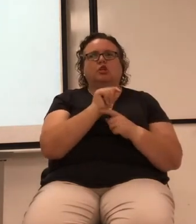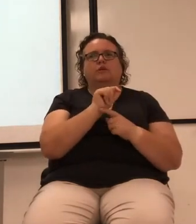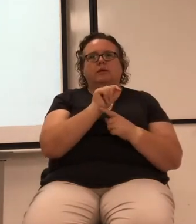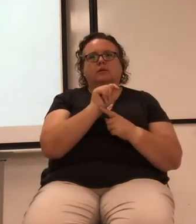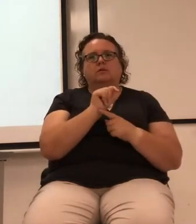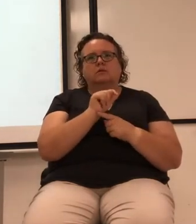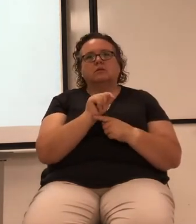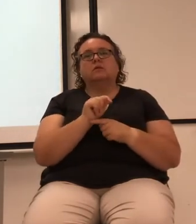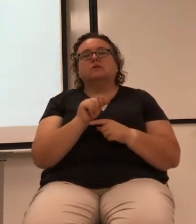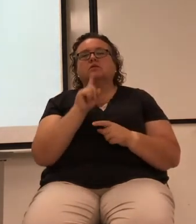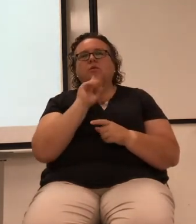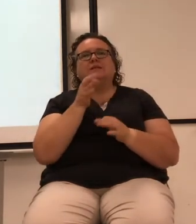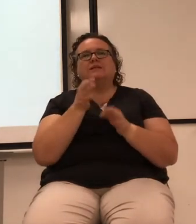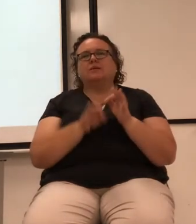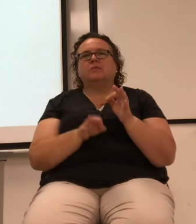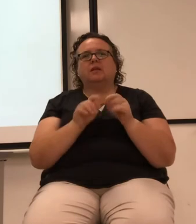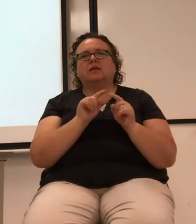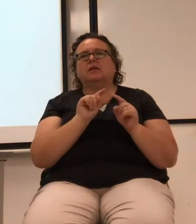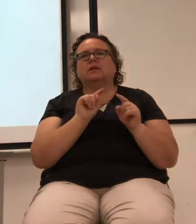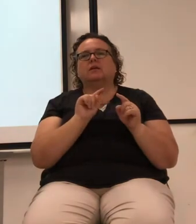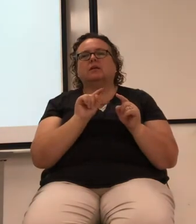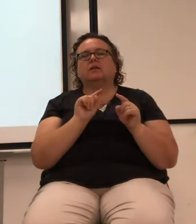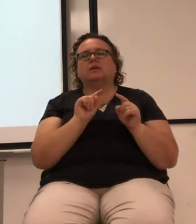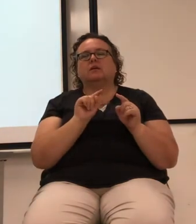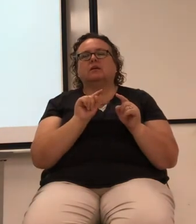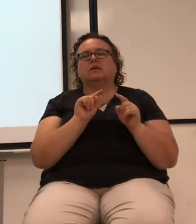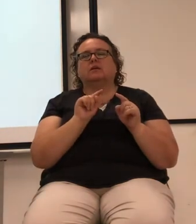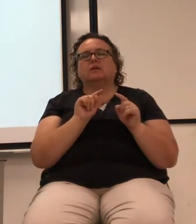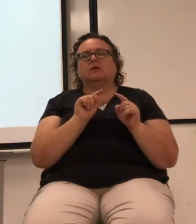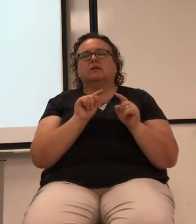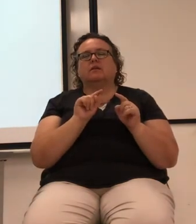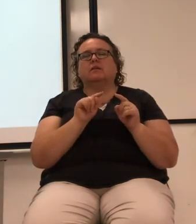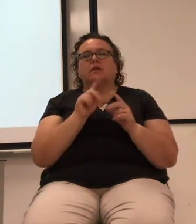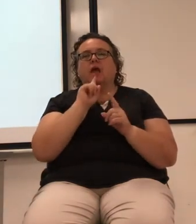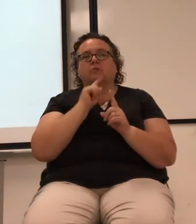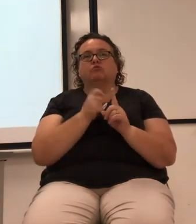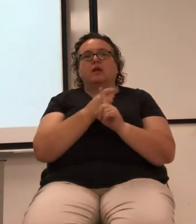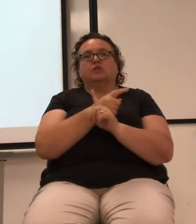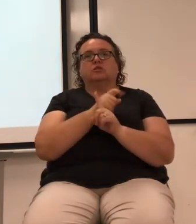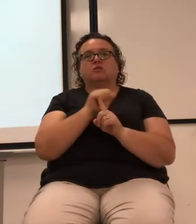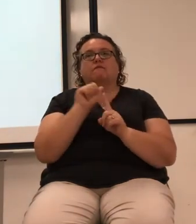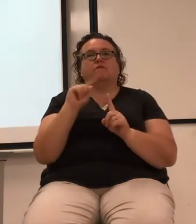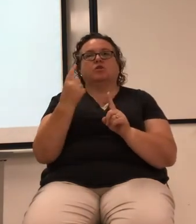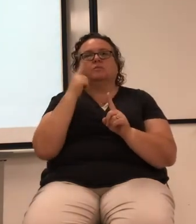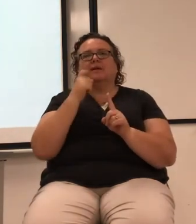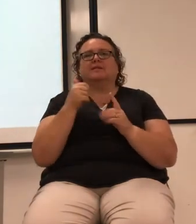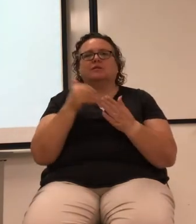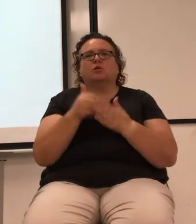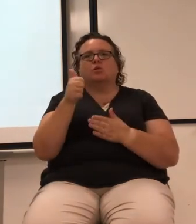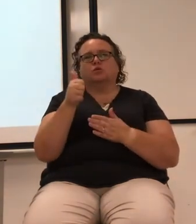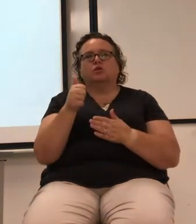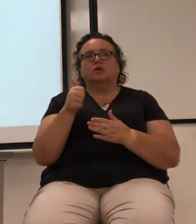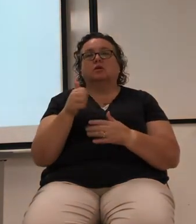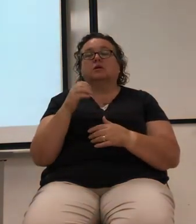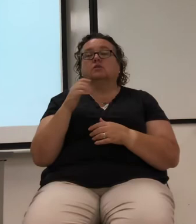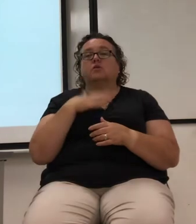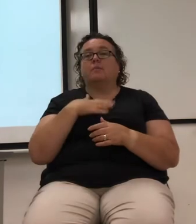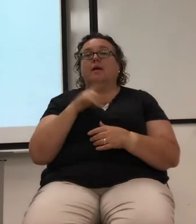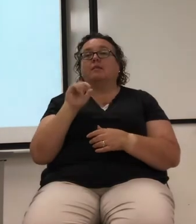So it's simply the ones that are, the efferent arteriole branches off first, because you're just closer. Okay, here's my